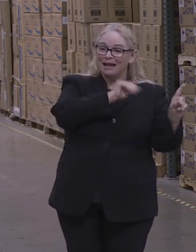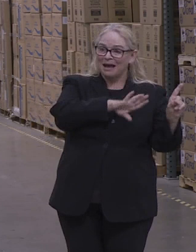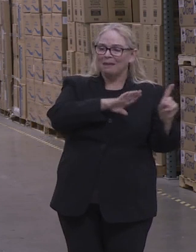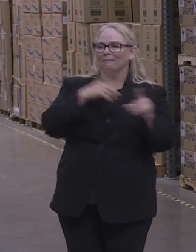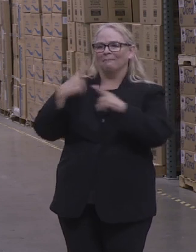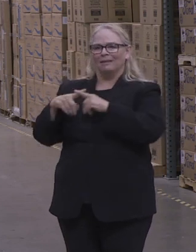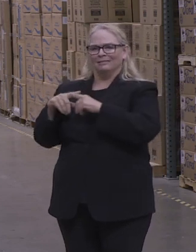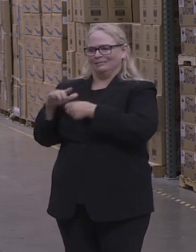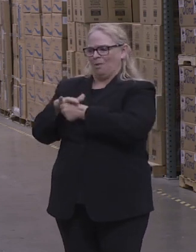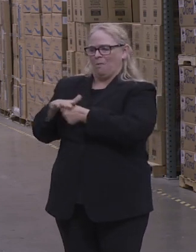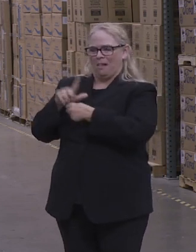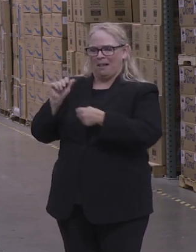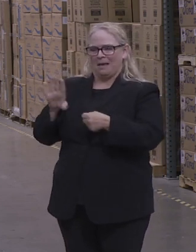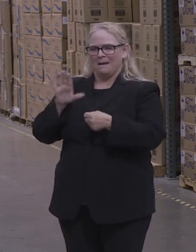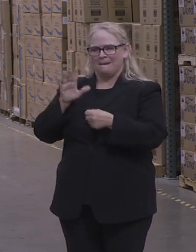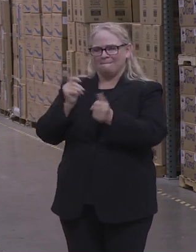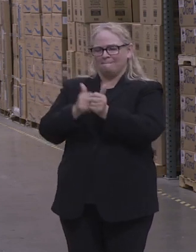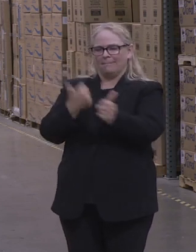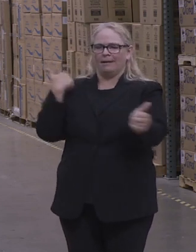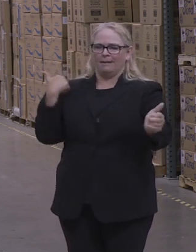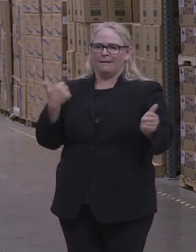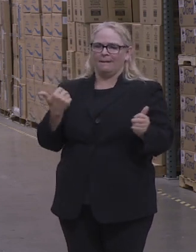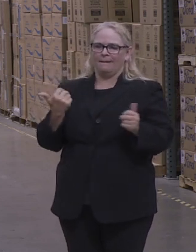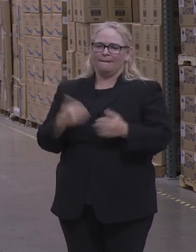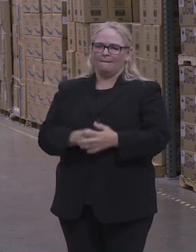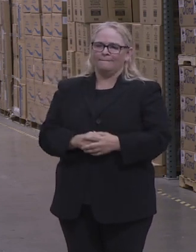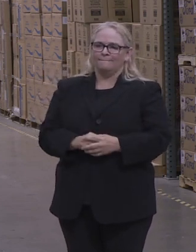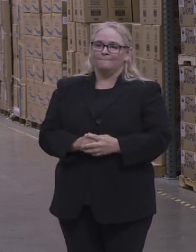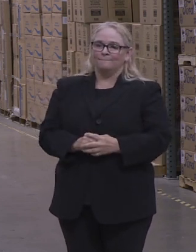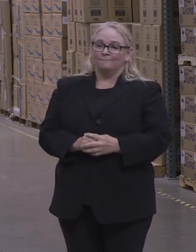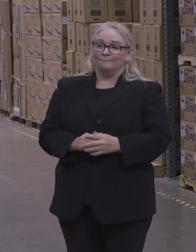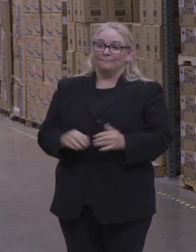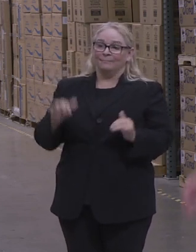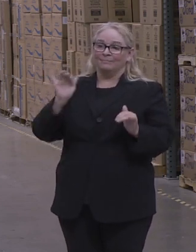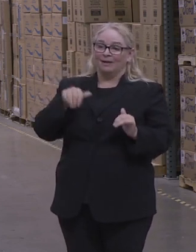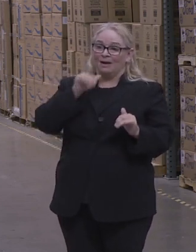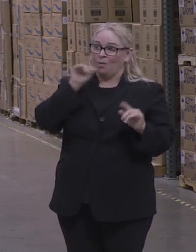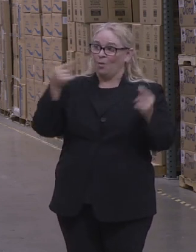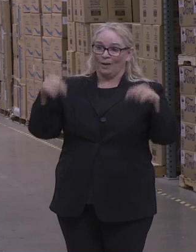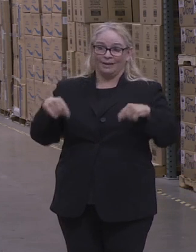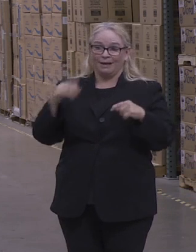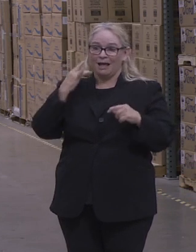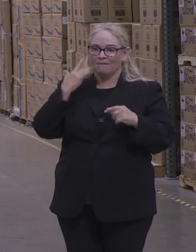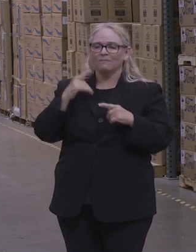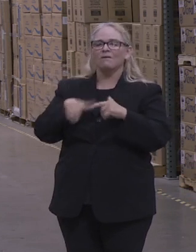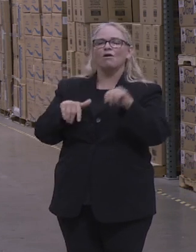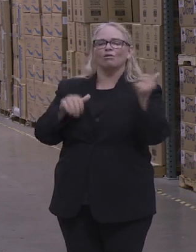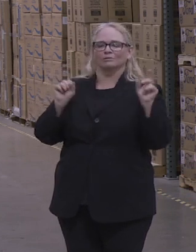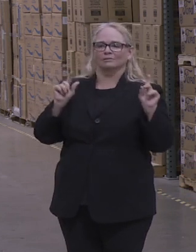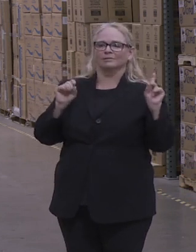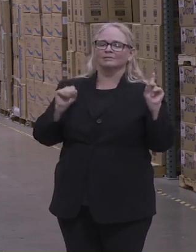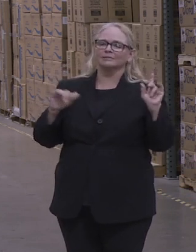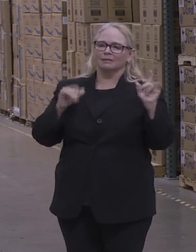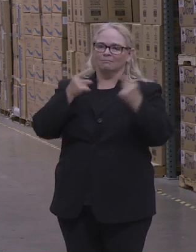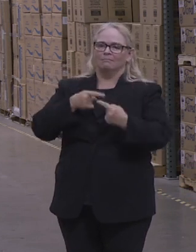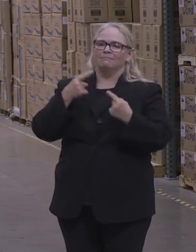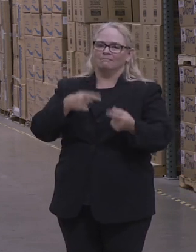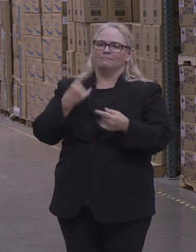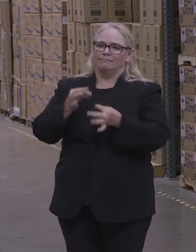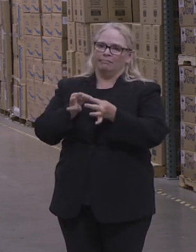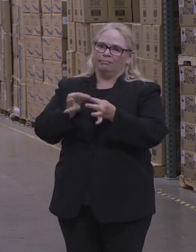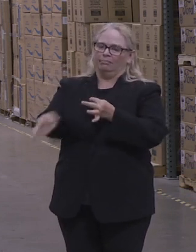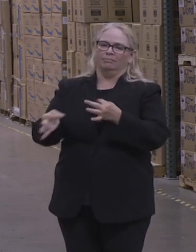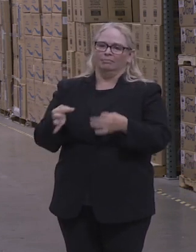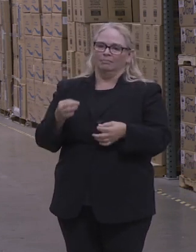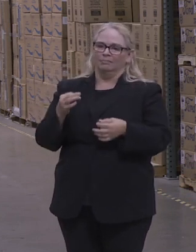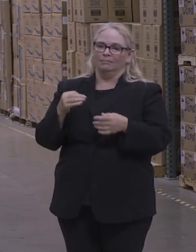example, your example, is exampled across this nation as more pressure is put on these national labs. Again, all of this is in the